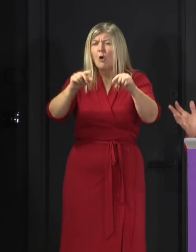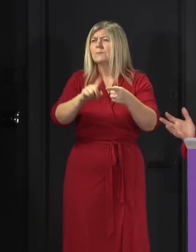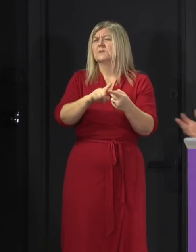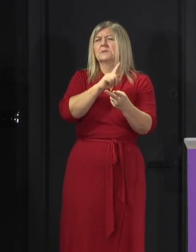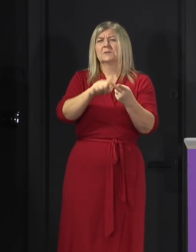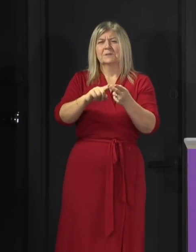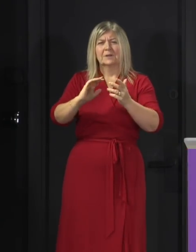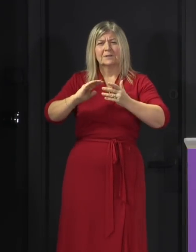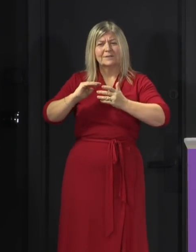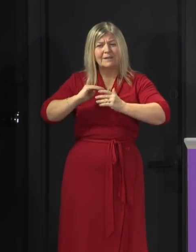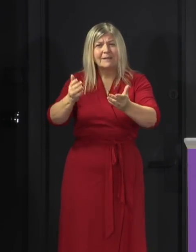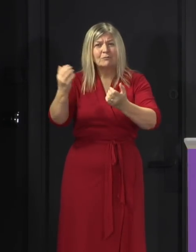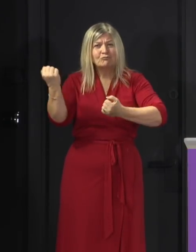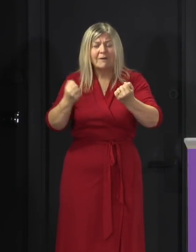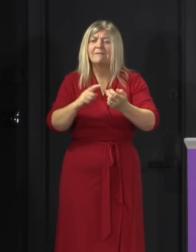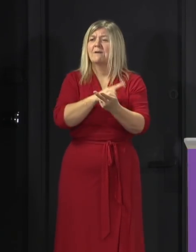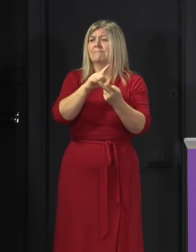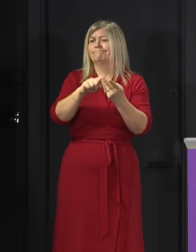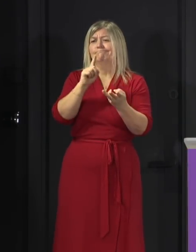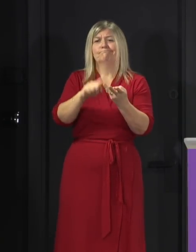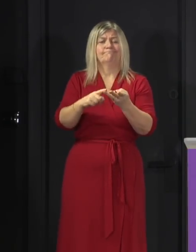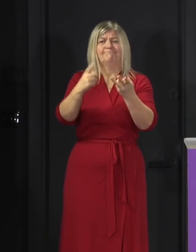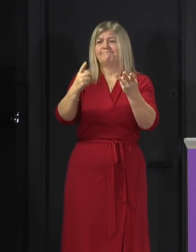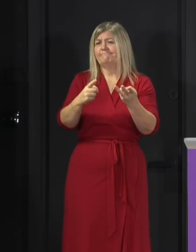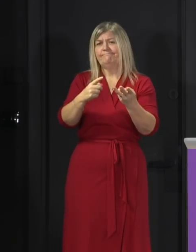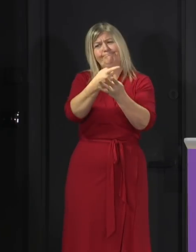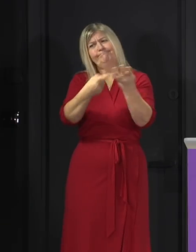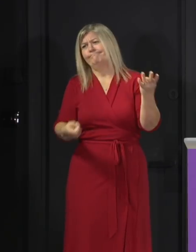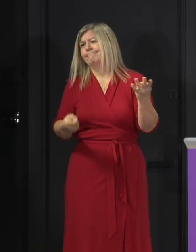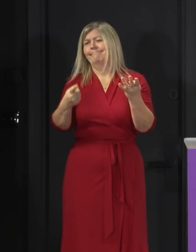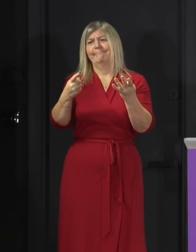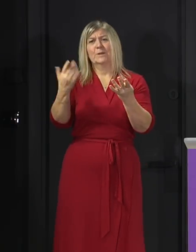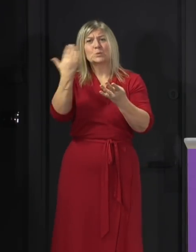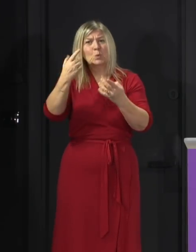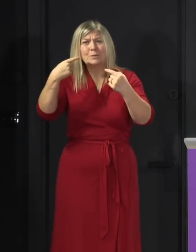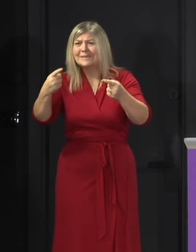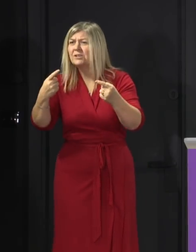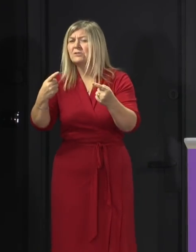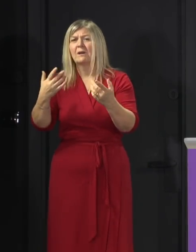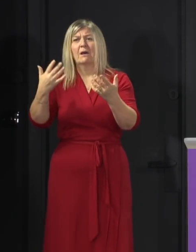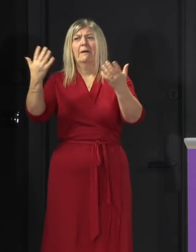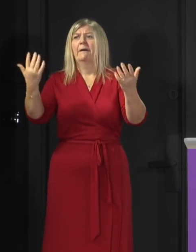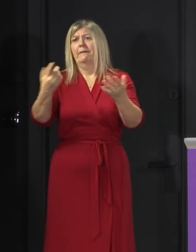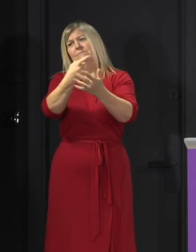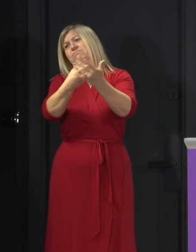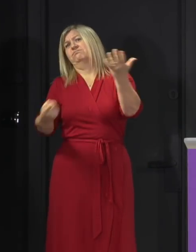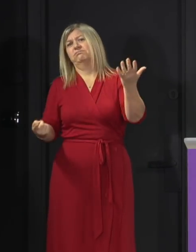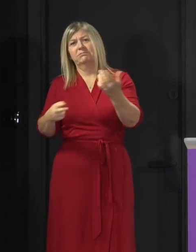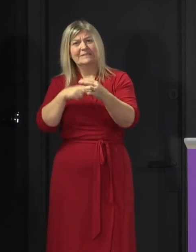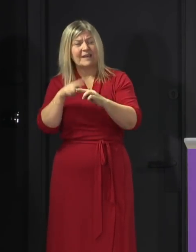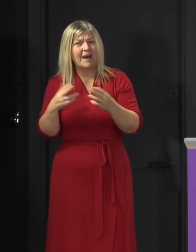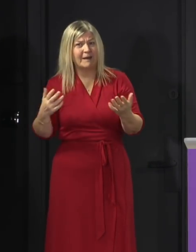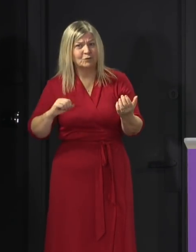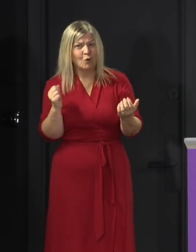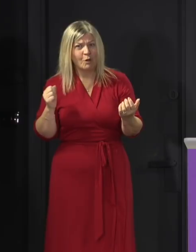delivery drivers, to people working in our schools, teachers and other school staff, for example, and a